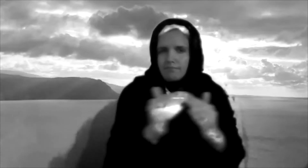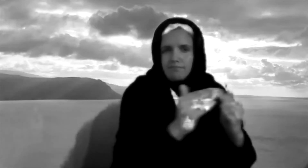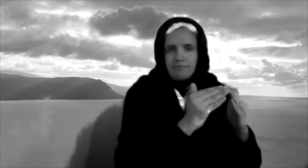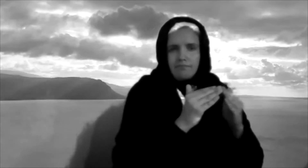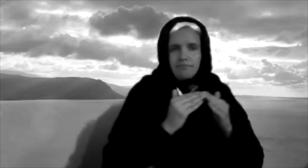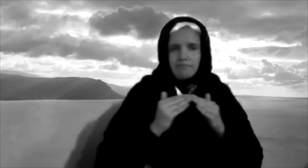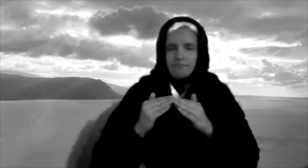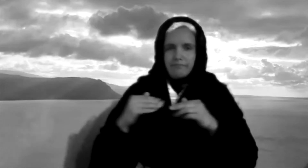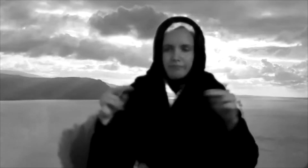I'm worried.